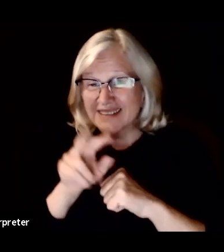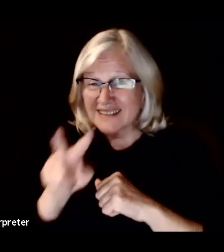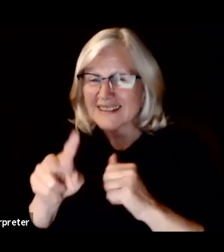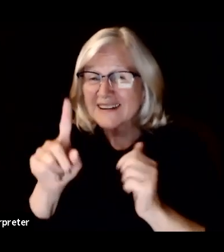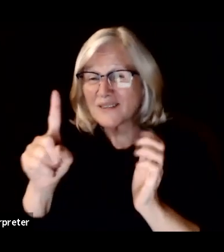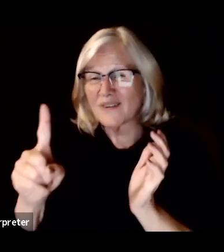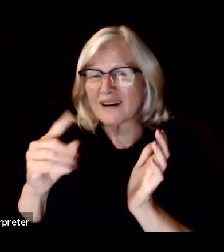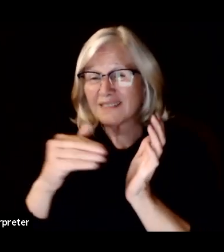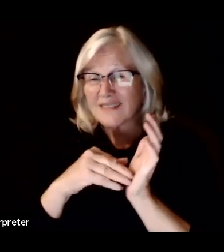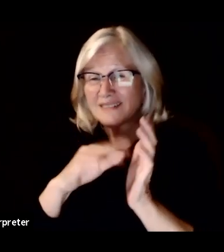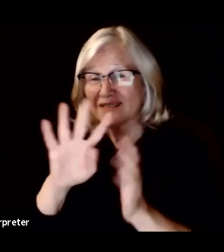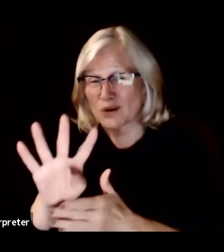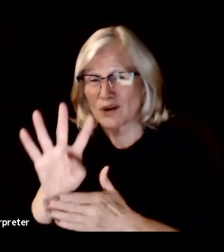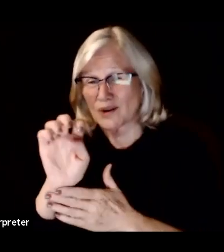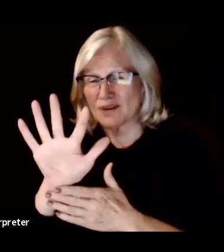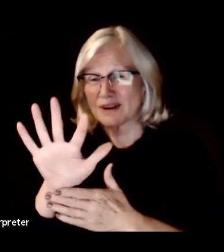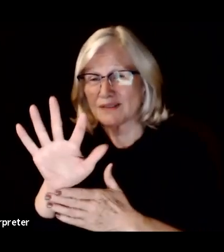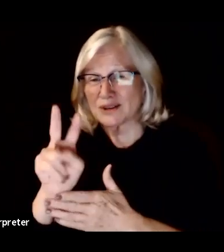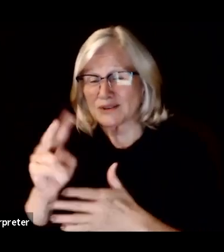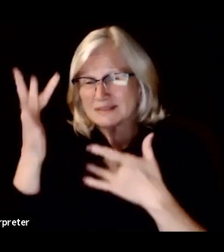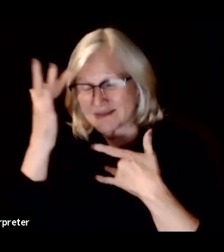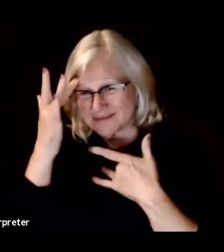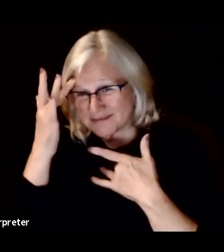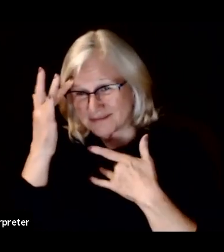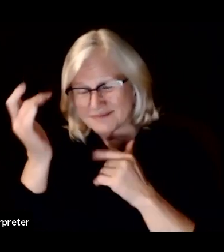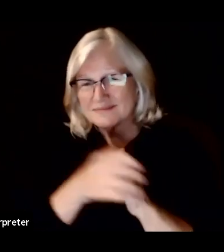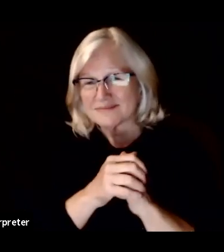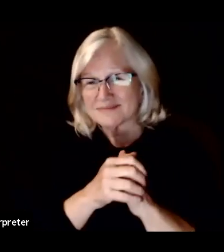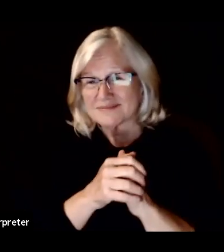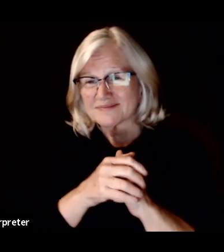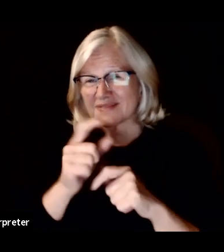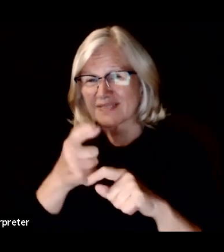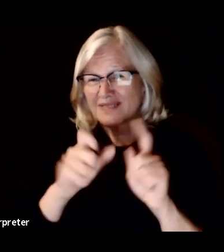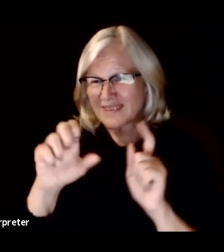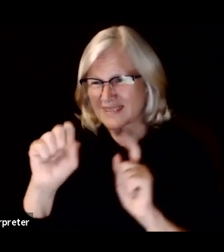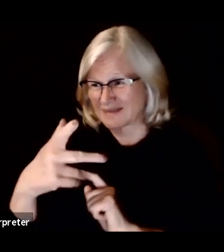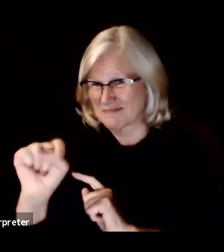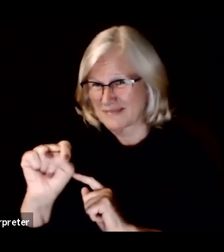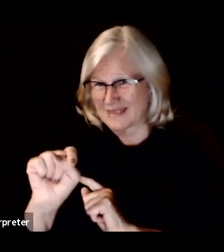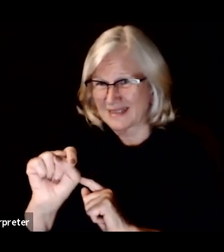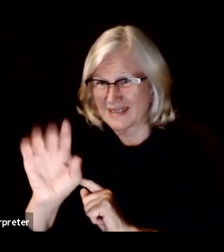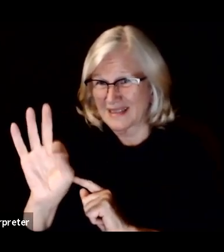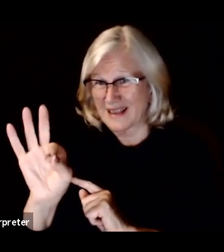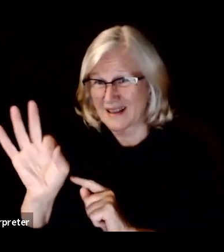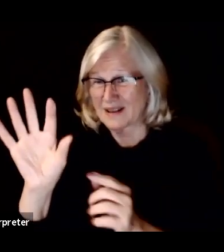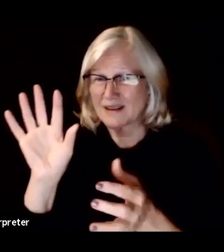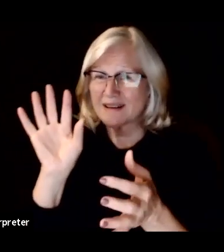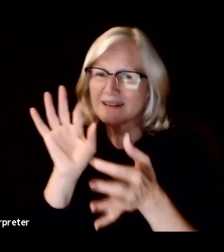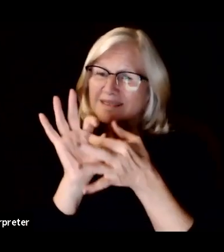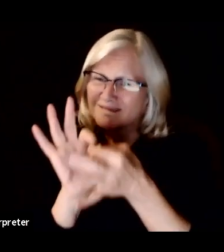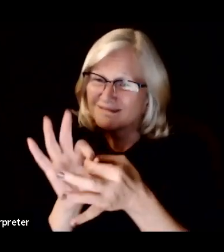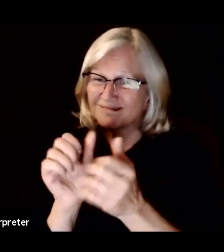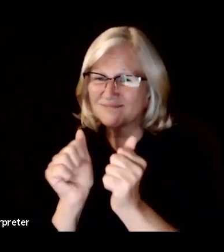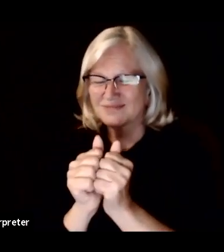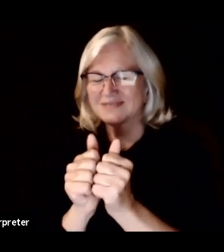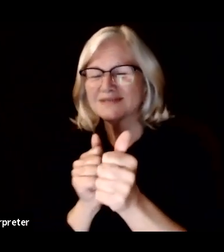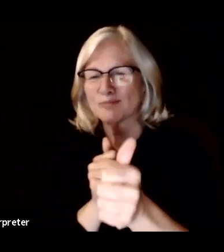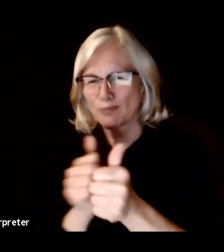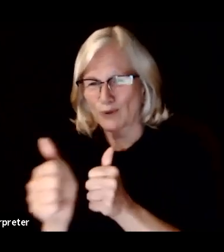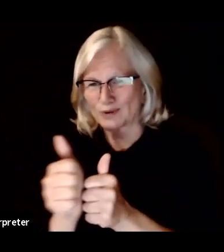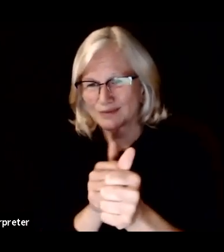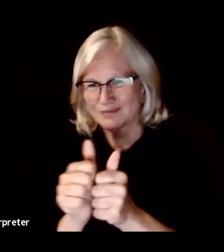cases. This is as of September 9th, that have been associated with sports activities. And